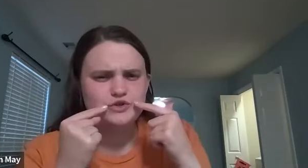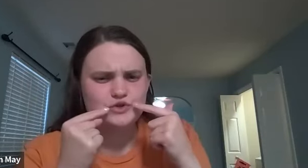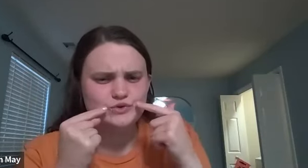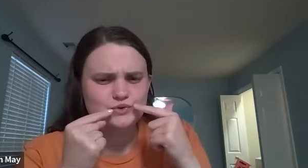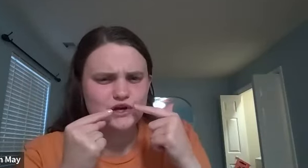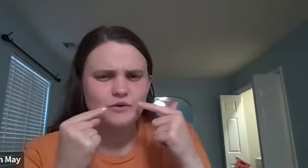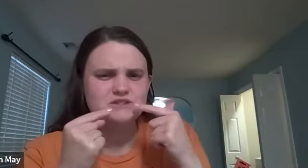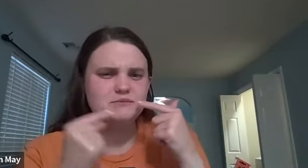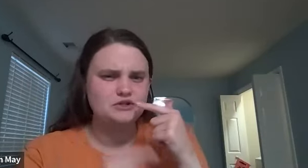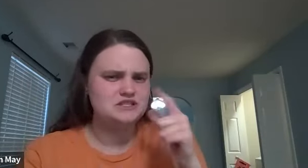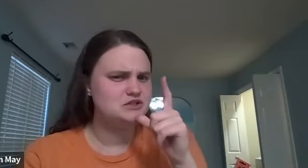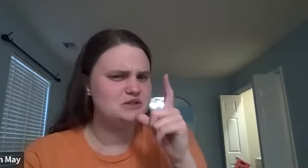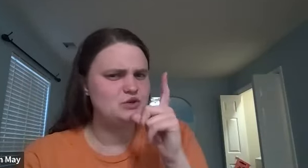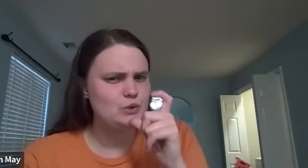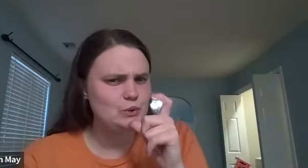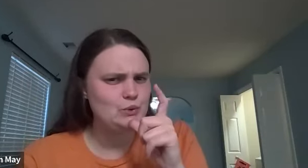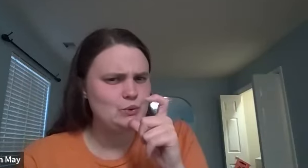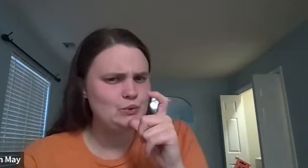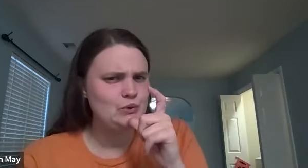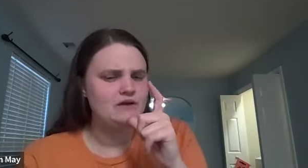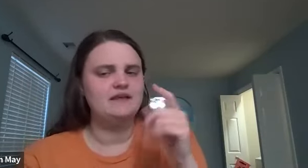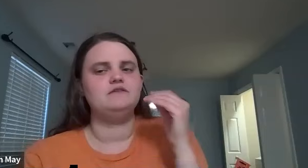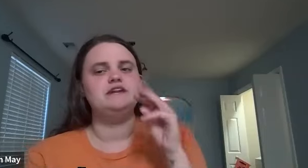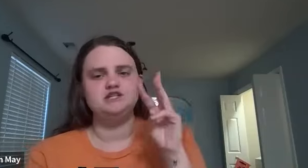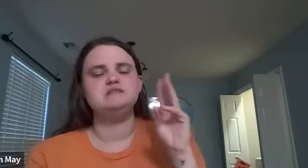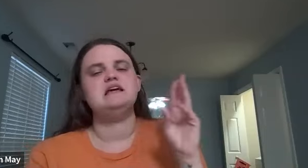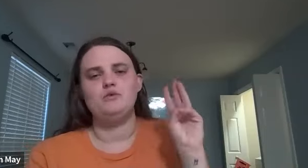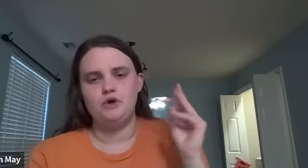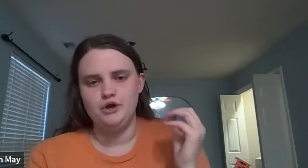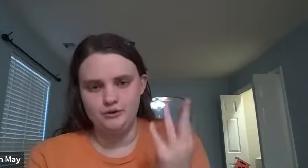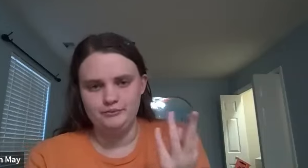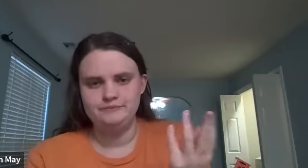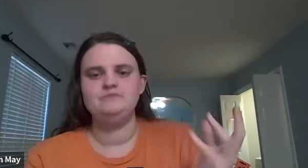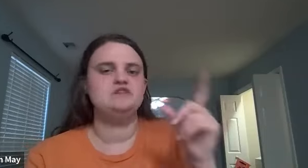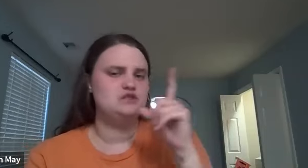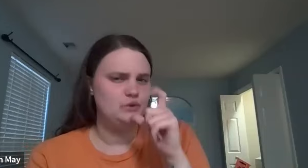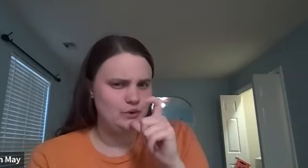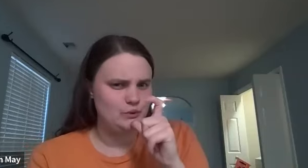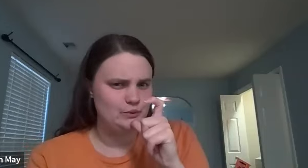this kind of almost like pursing your lips, like who, like you're finished with saying the word who. So who.